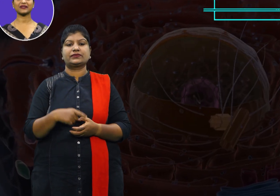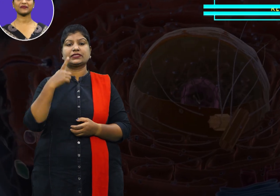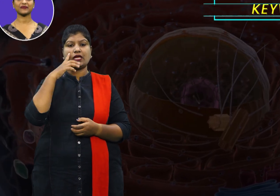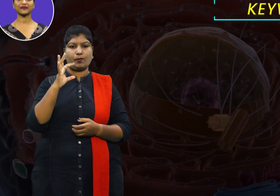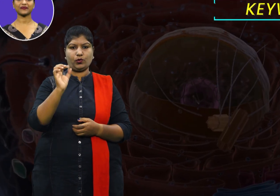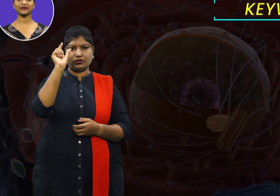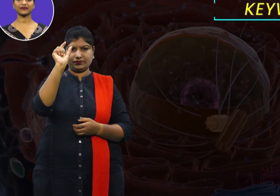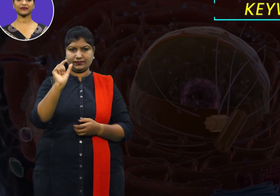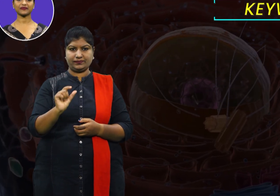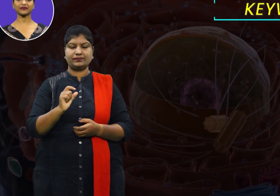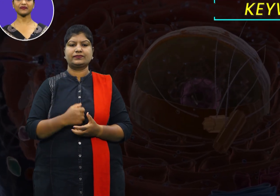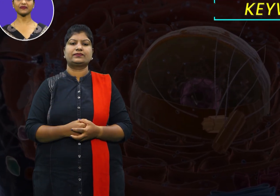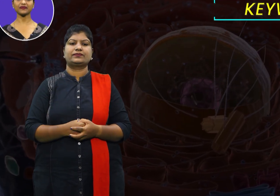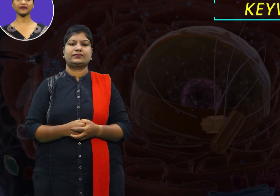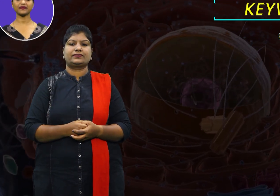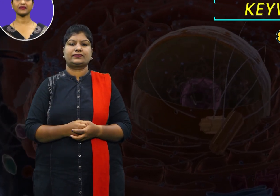Keywords: